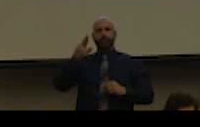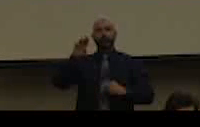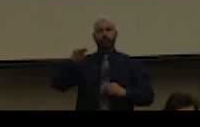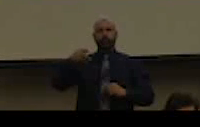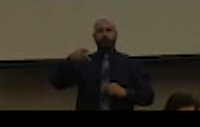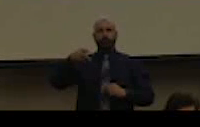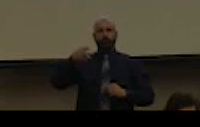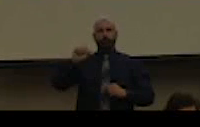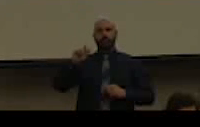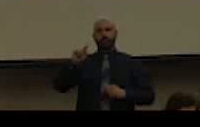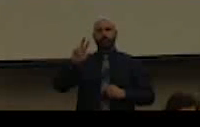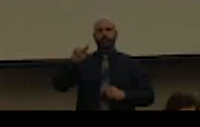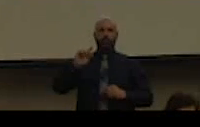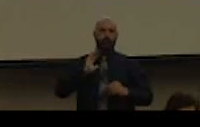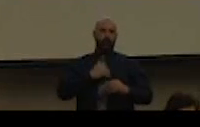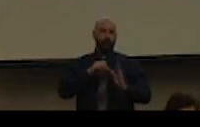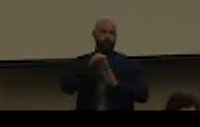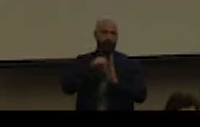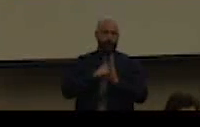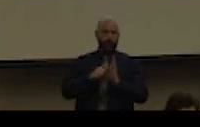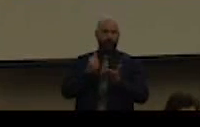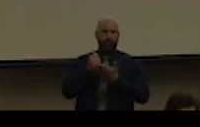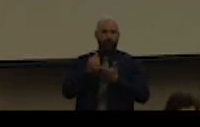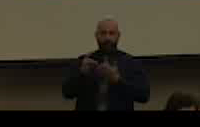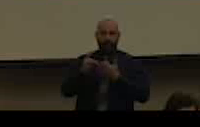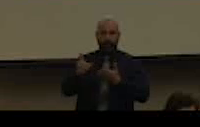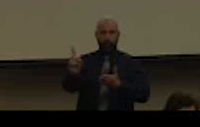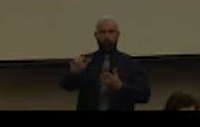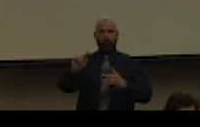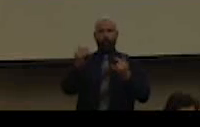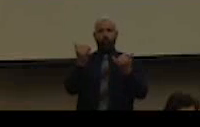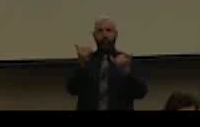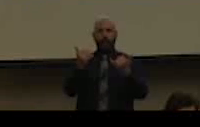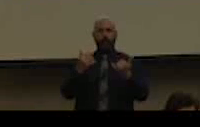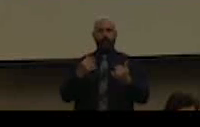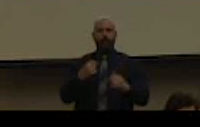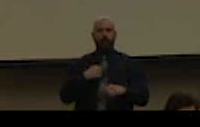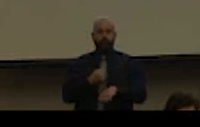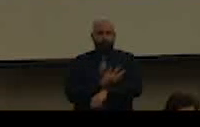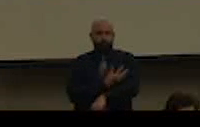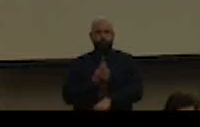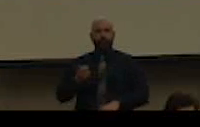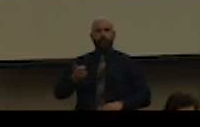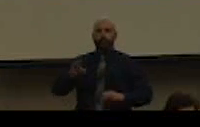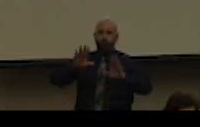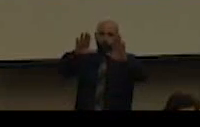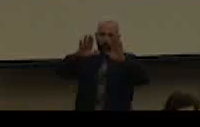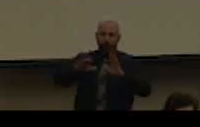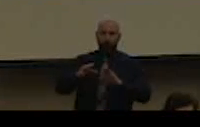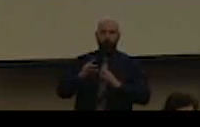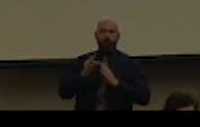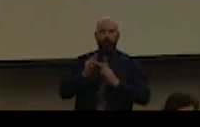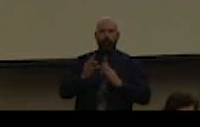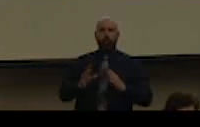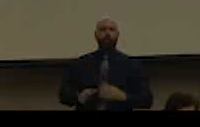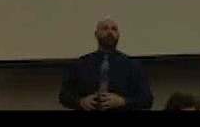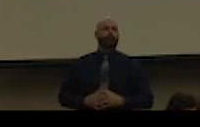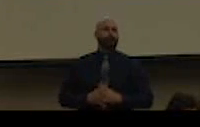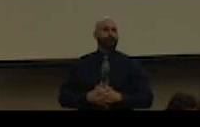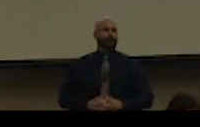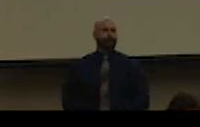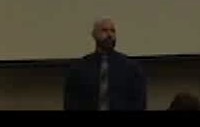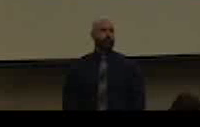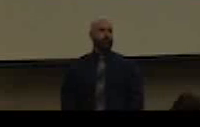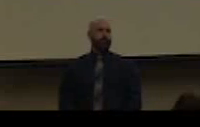where we could be where we are today. So I get goosebumps. She was a wonderful leader, and that's certainly part of her legacy. So